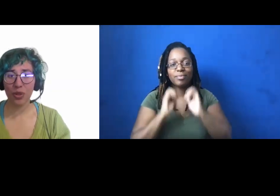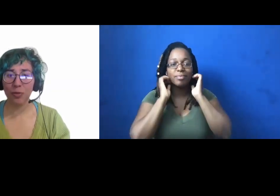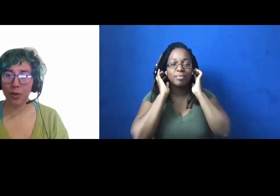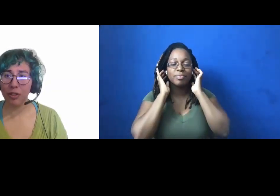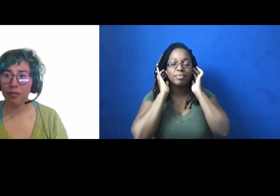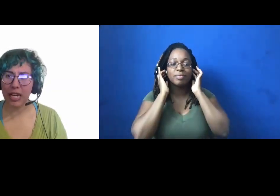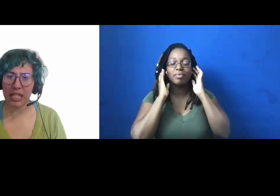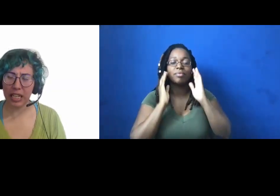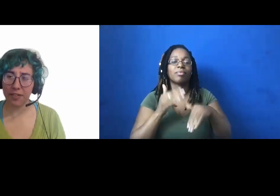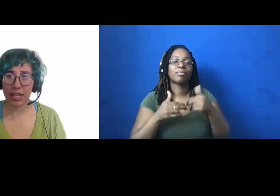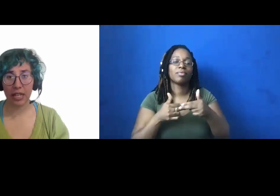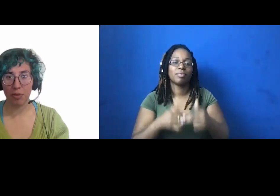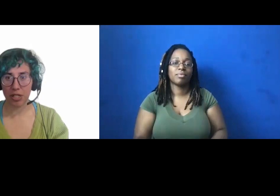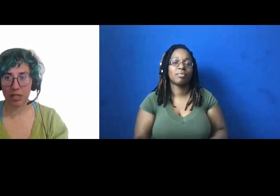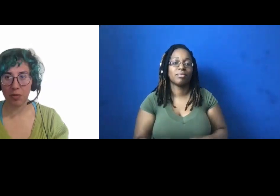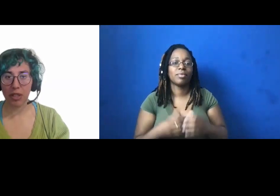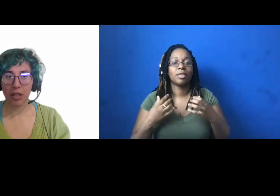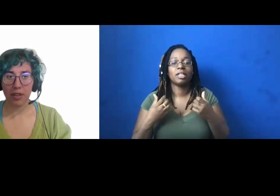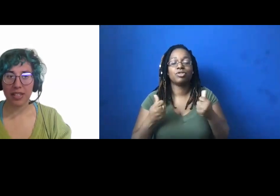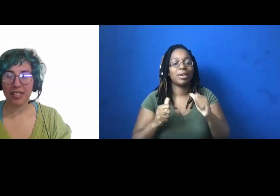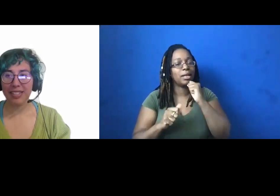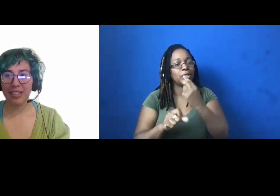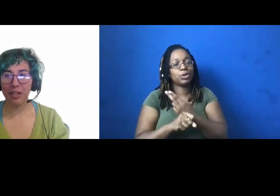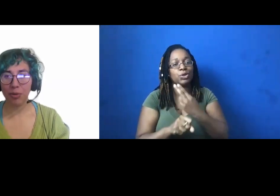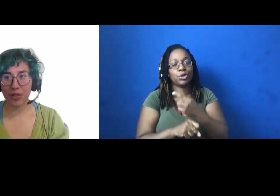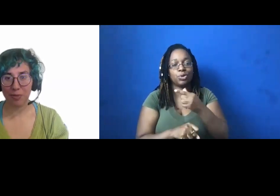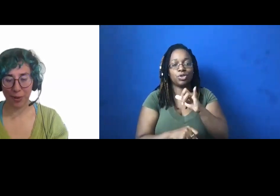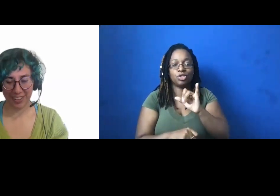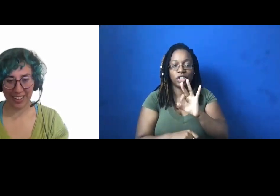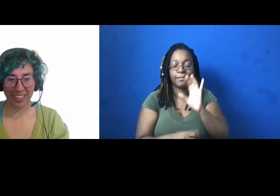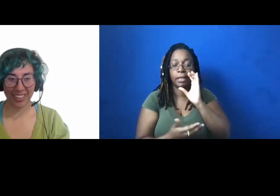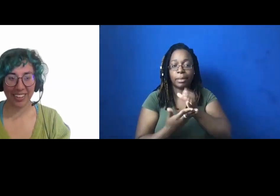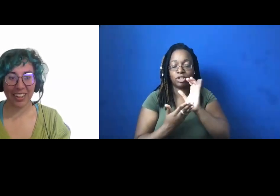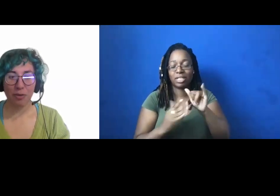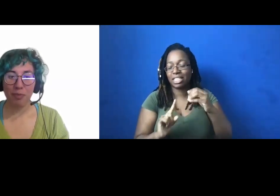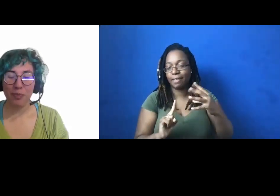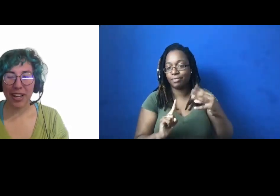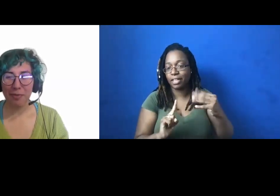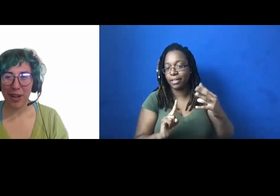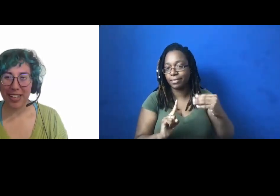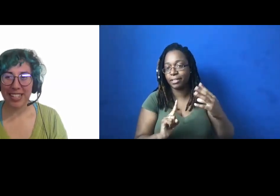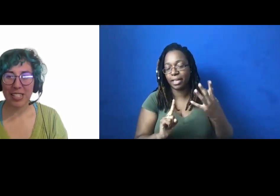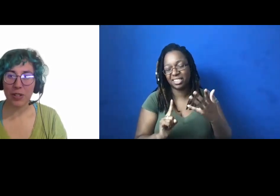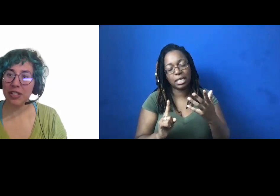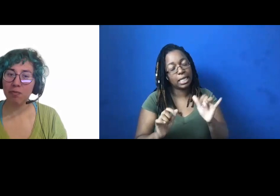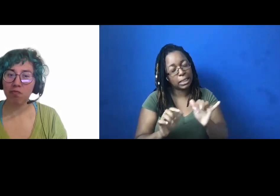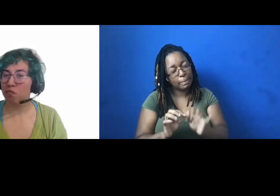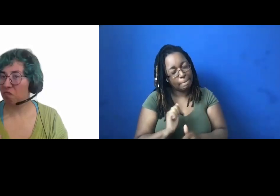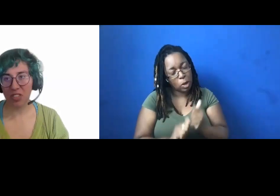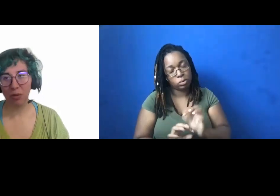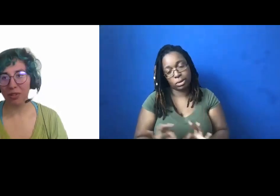You want to avoid flashing GIFs and images. This is the most important thing. My advice is to